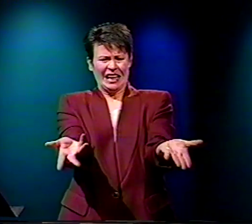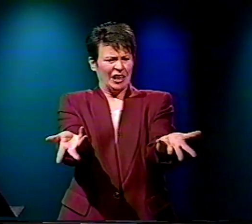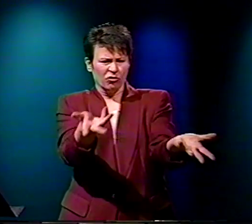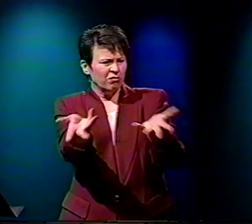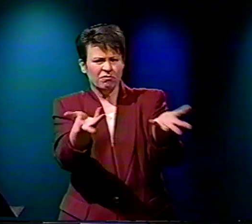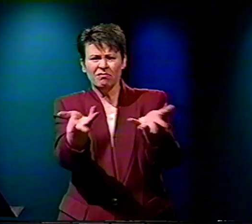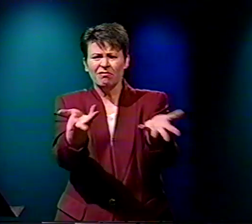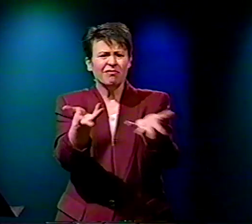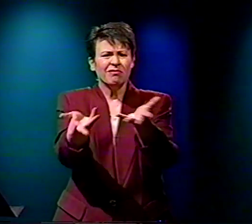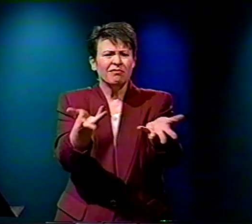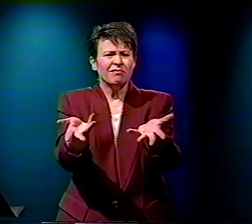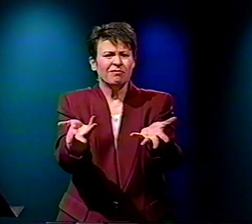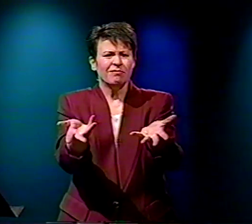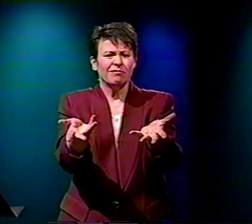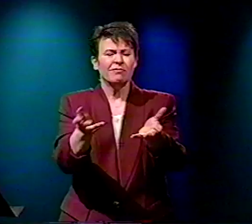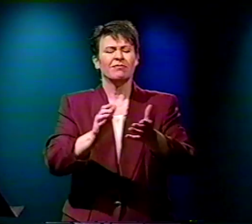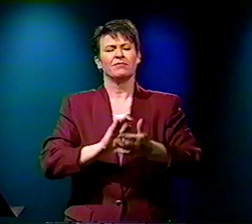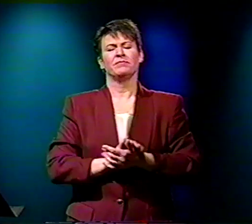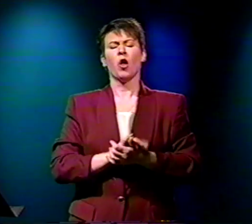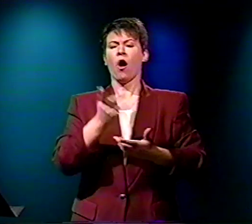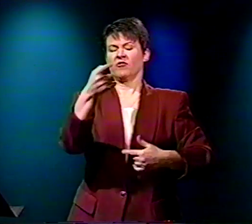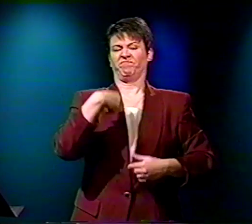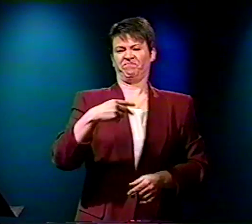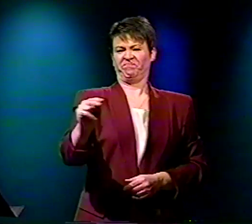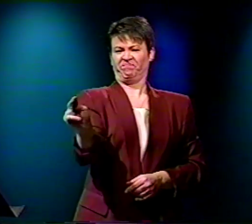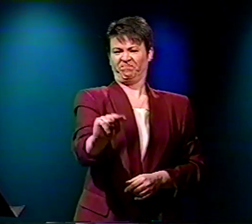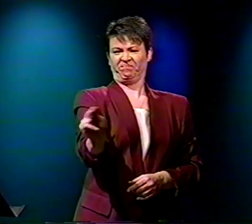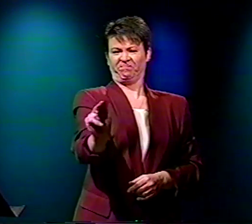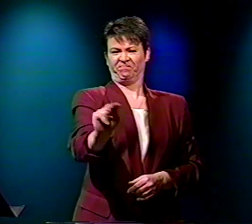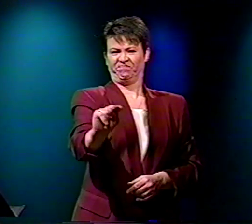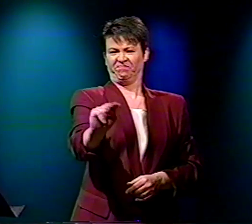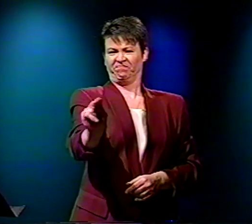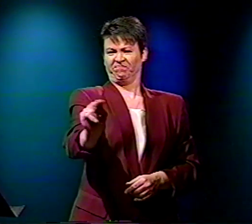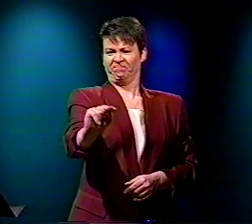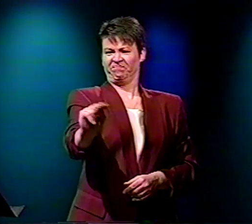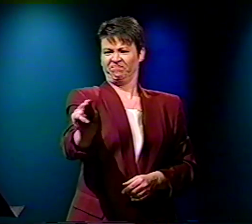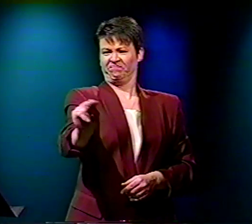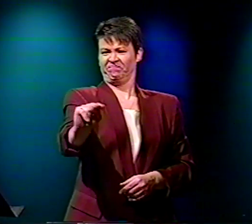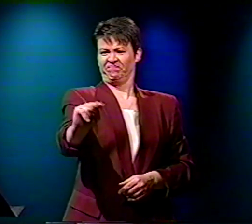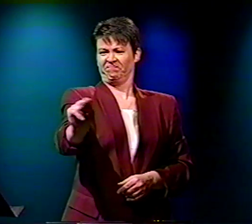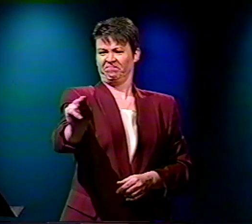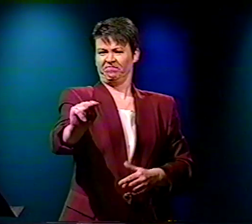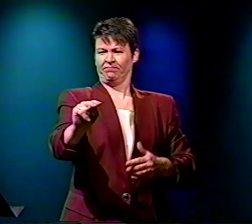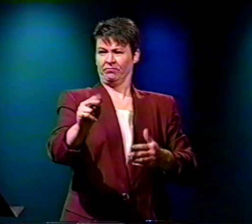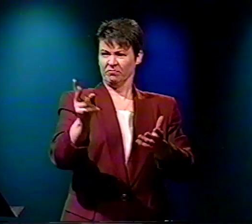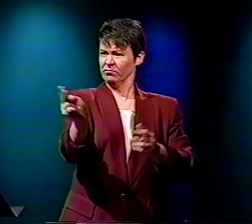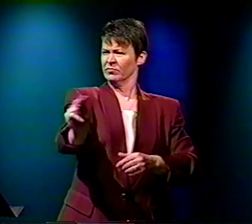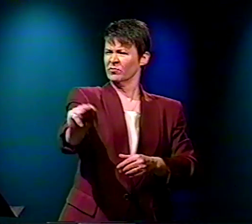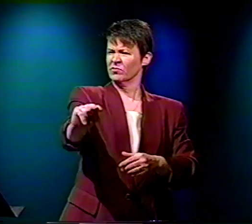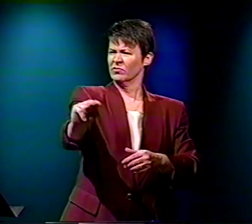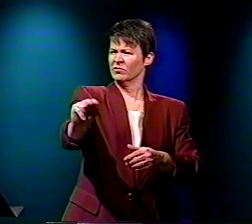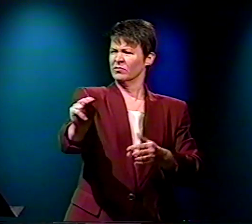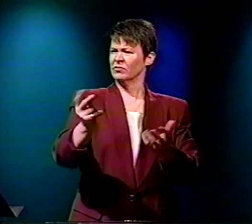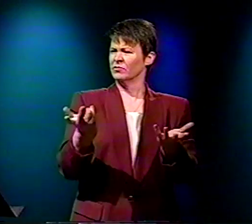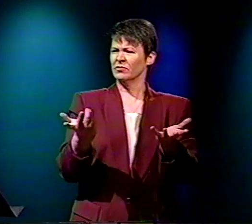the situation, you're here. What does this mean? Or the interpreter will say, well, I'm neutral. I'm taking a neutral stance.